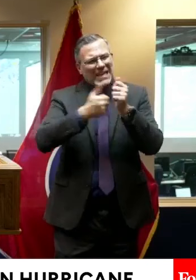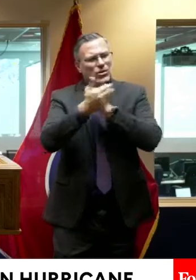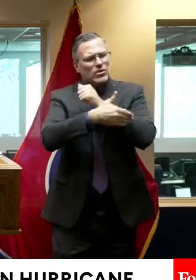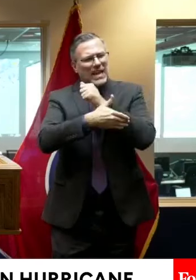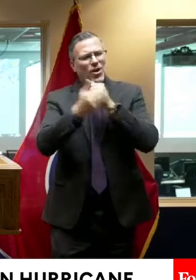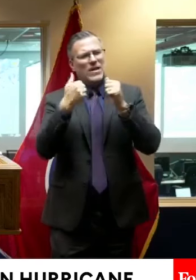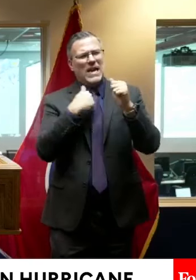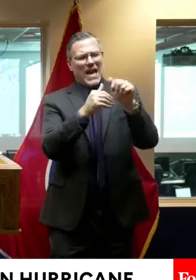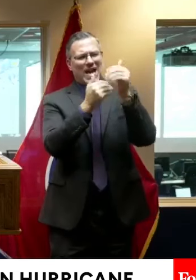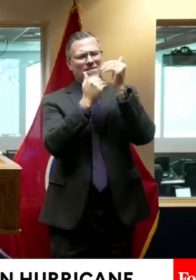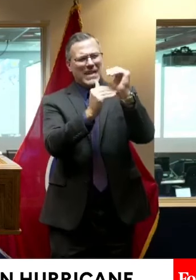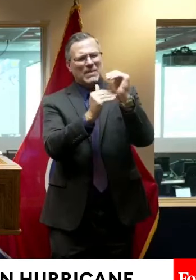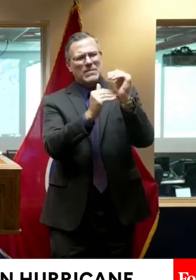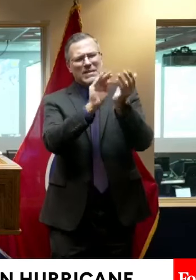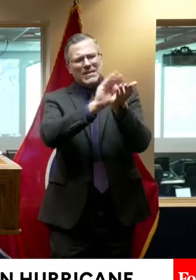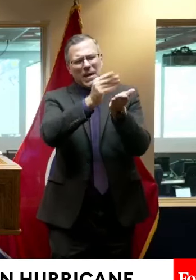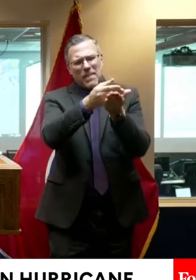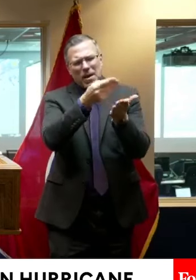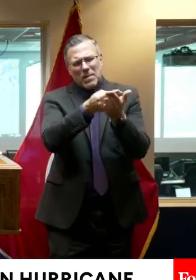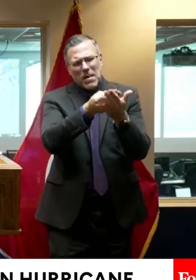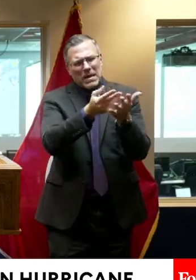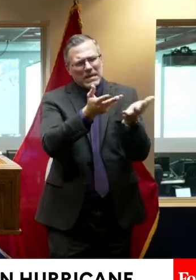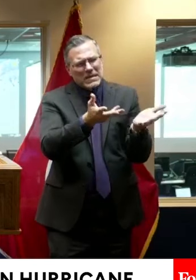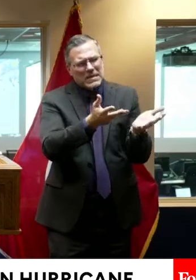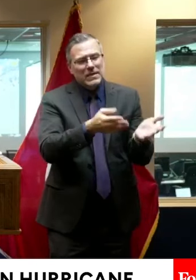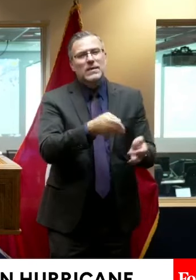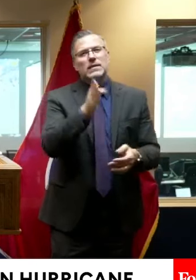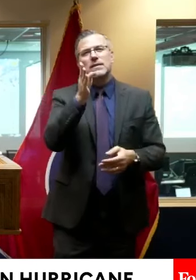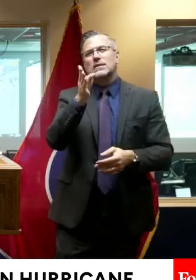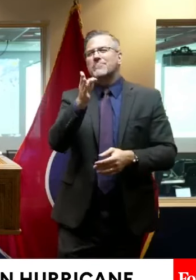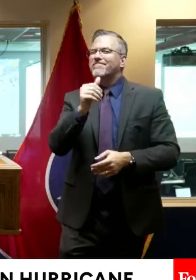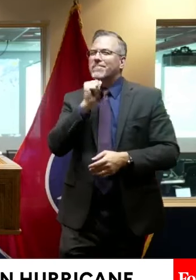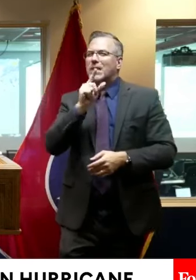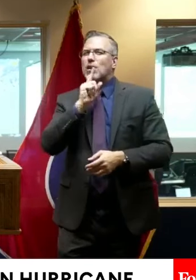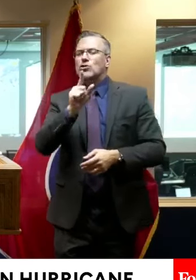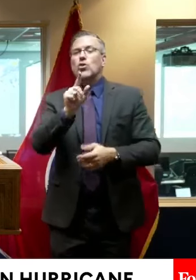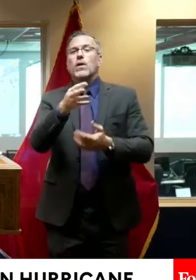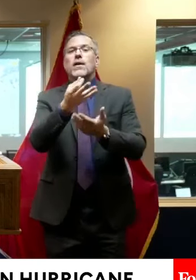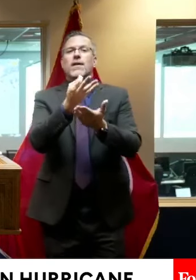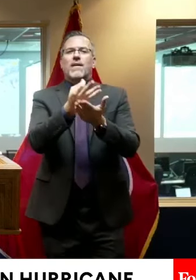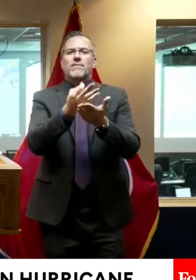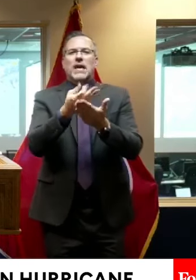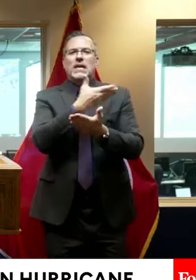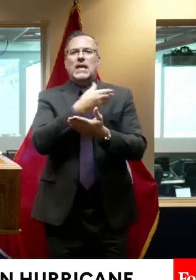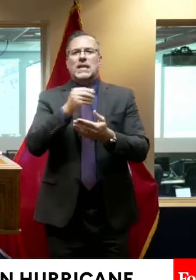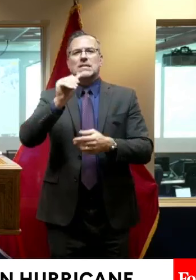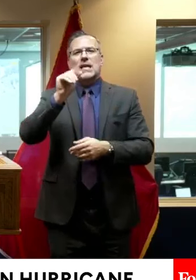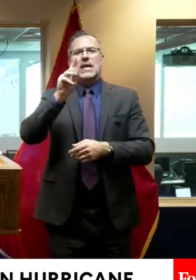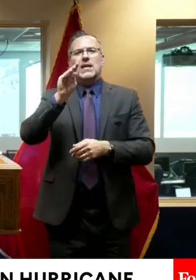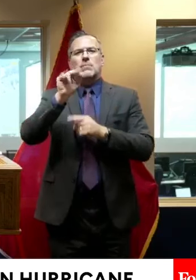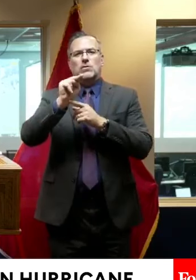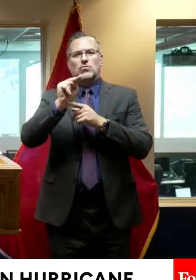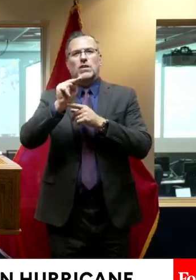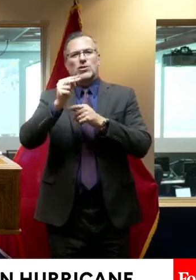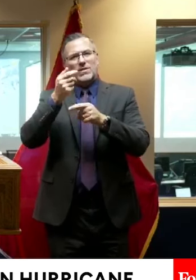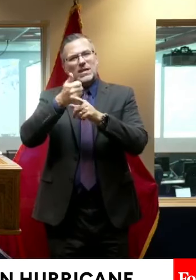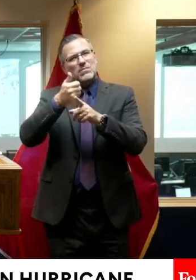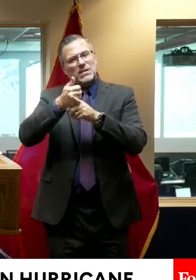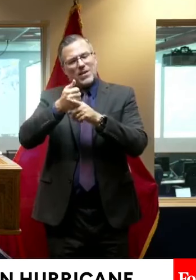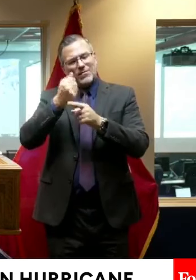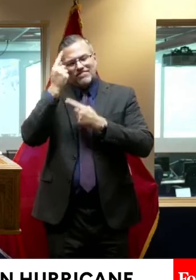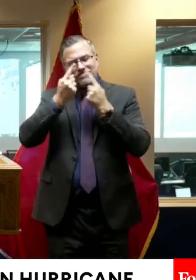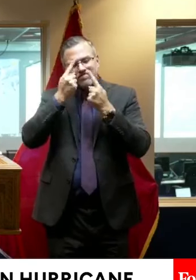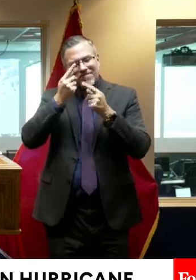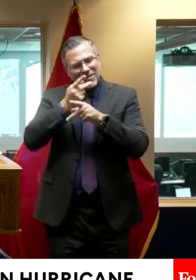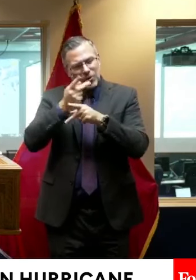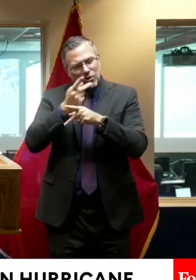work? I can't speak to the particulars. FNA is actually working out that grant program right now.